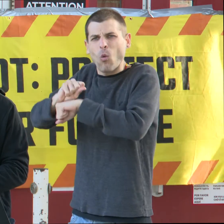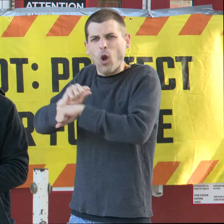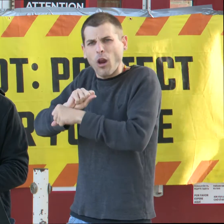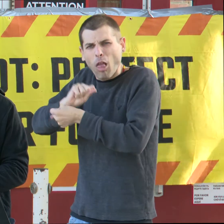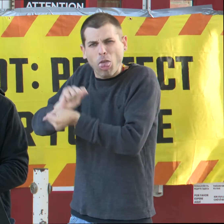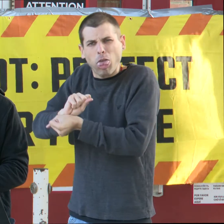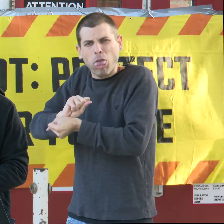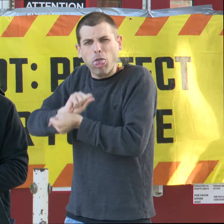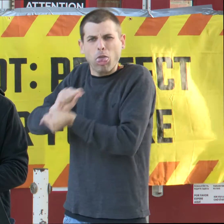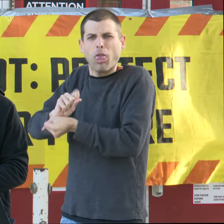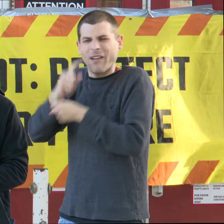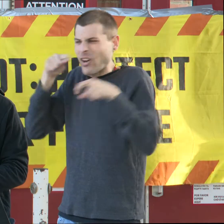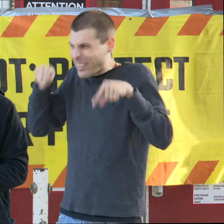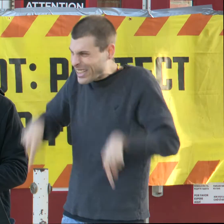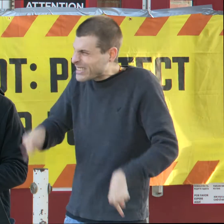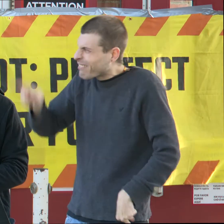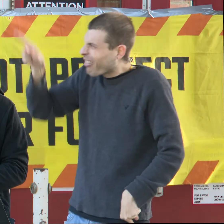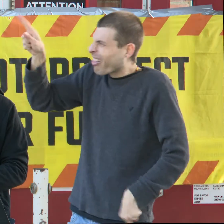fields,